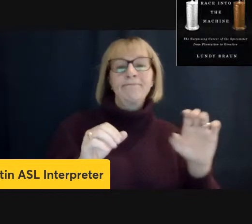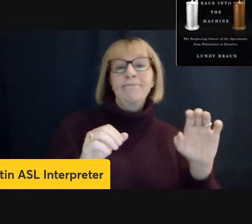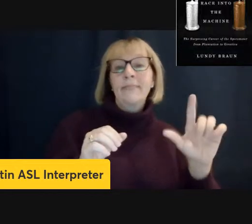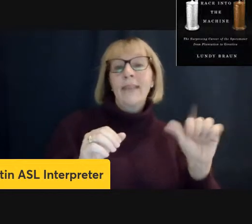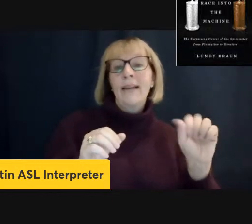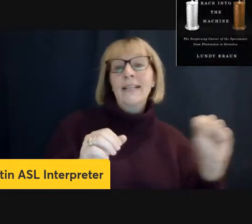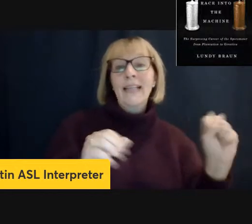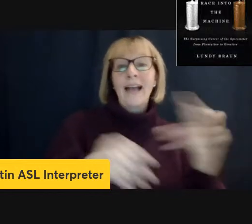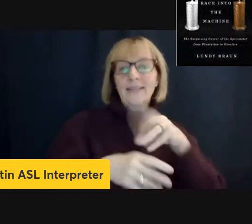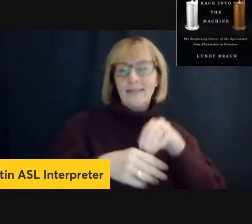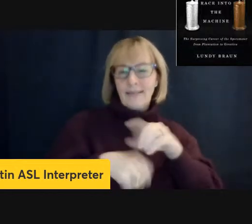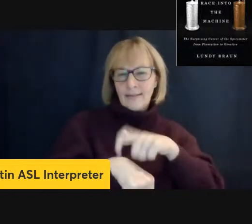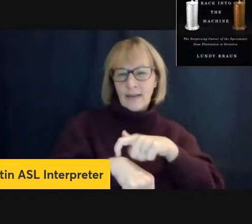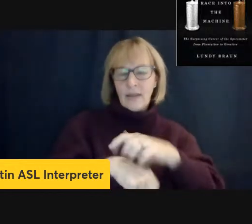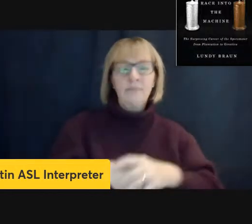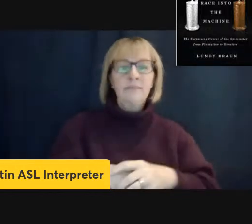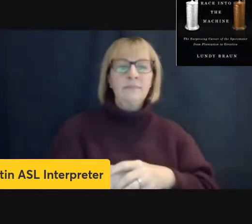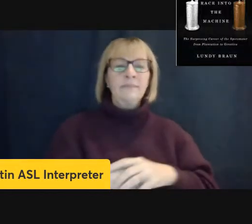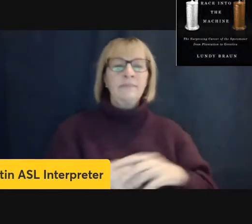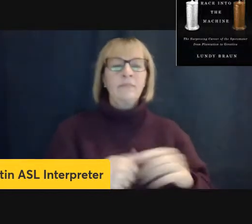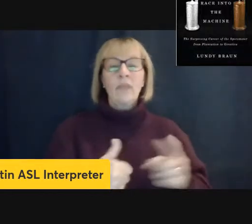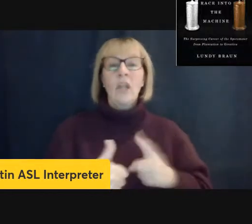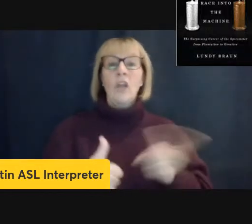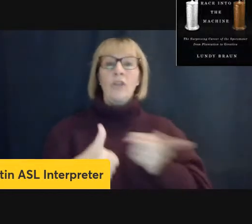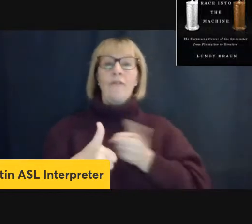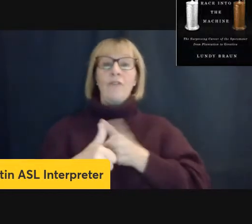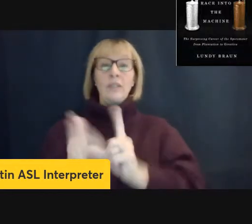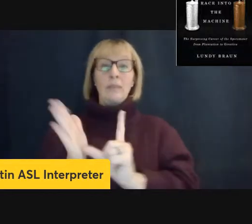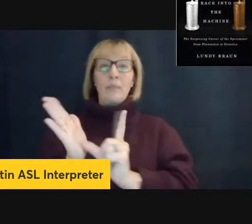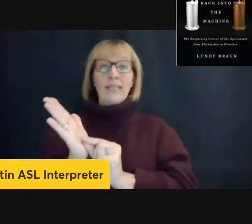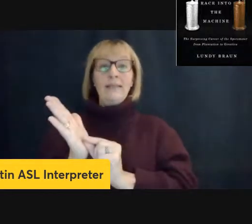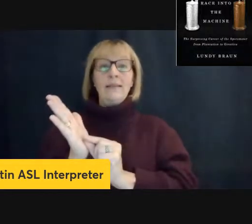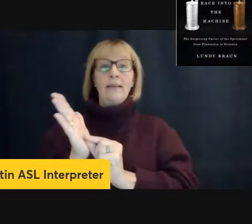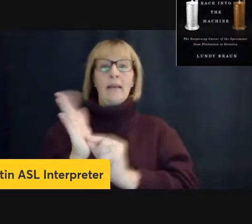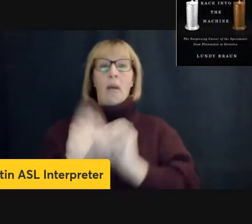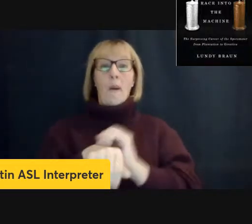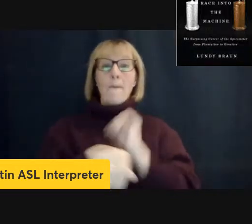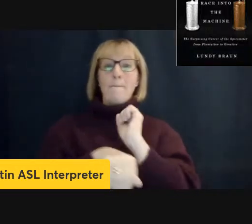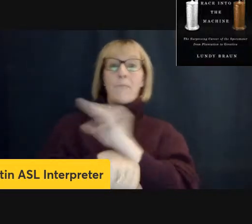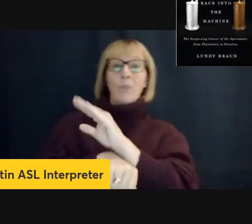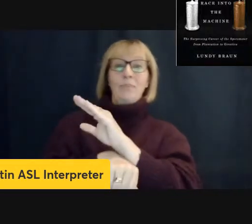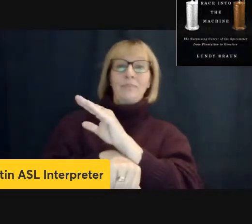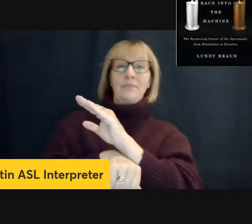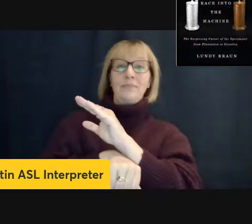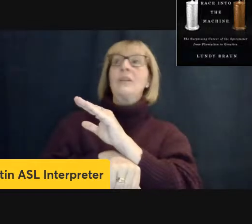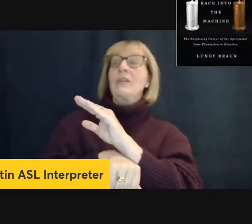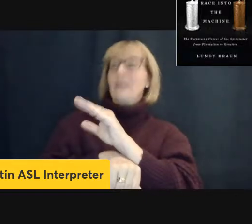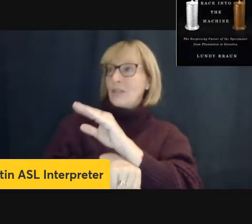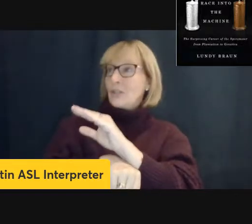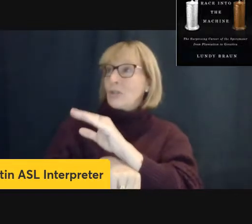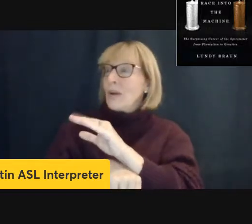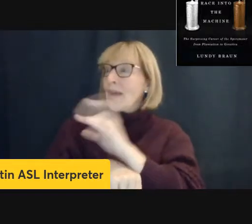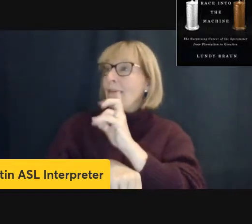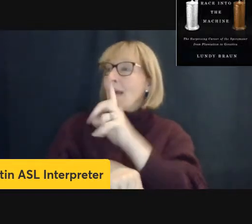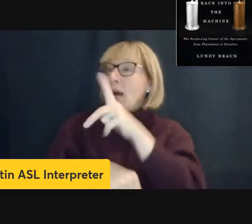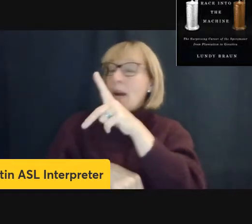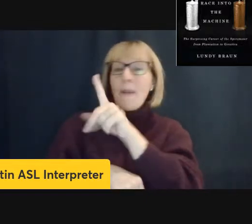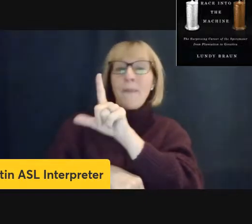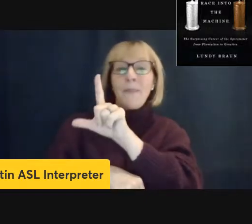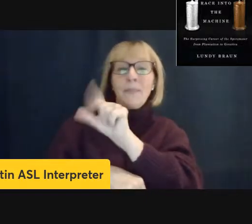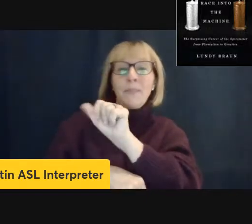we submitted the first version of this paper to PLOS Medicine,